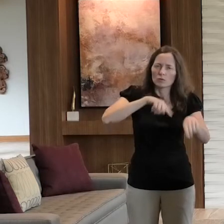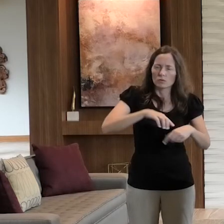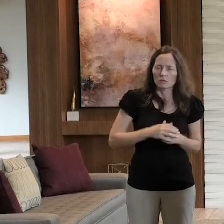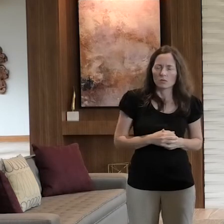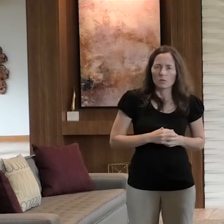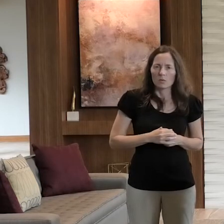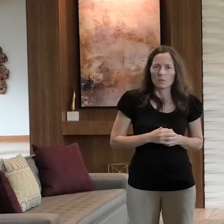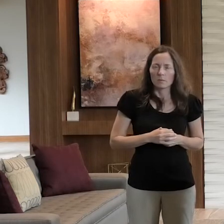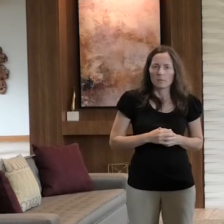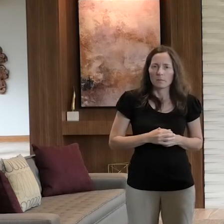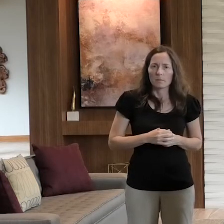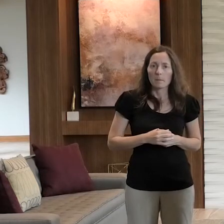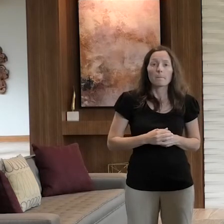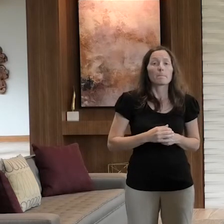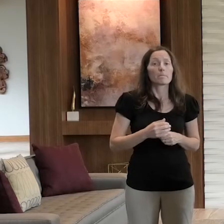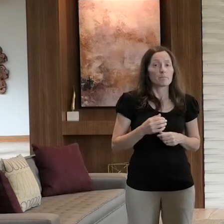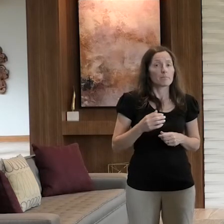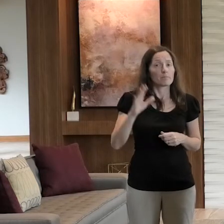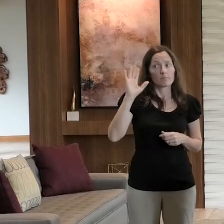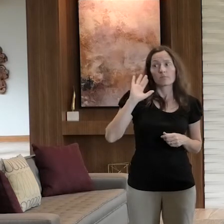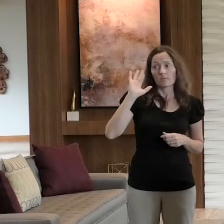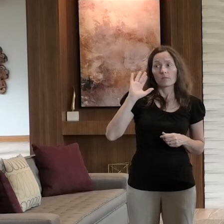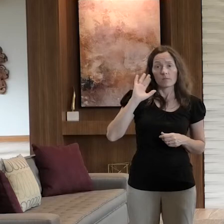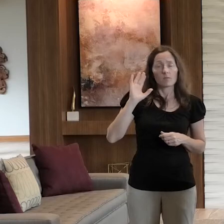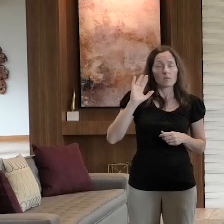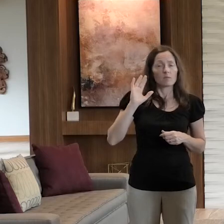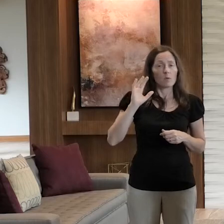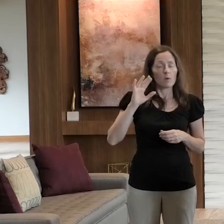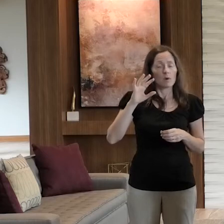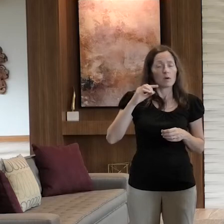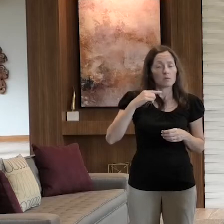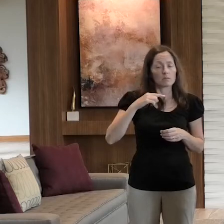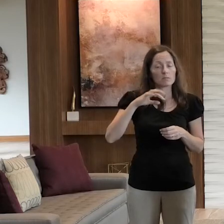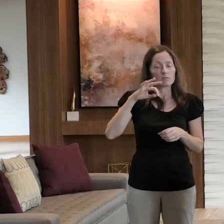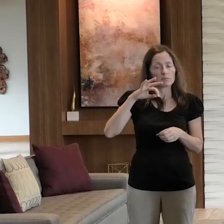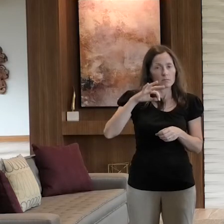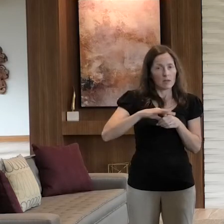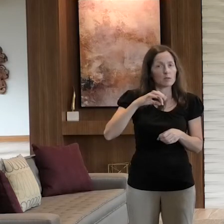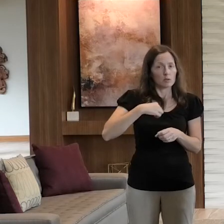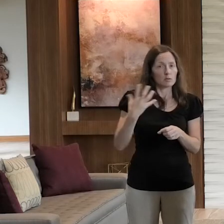When first elected, this was clearly an issue. And I'm going to also